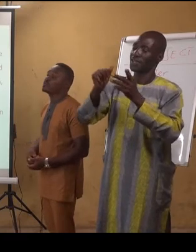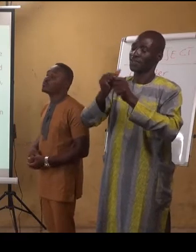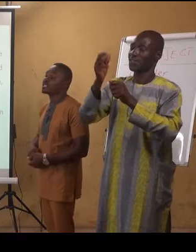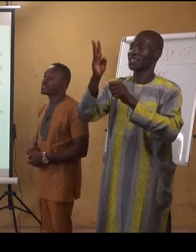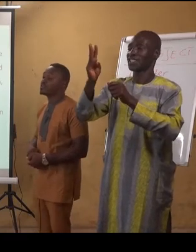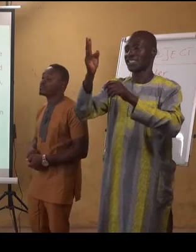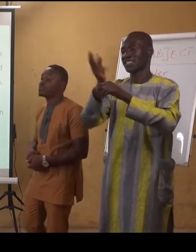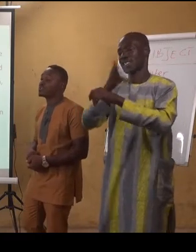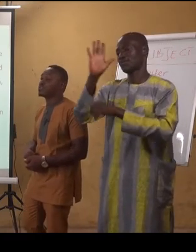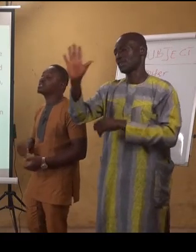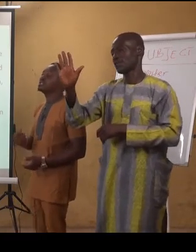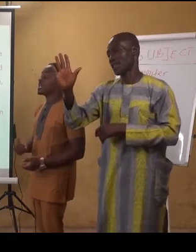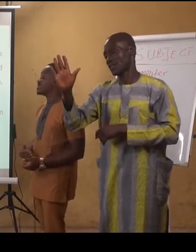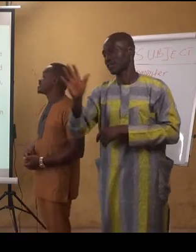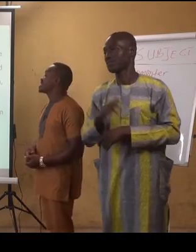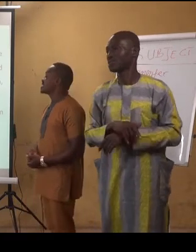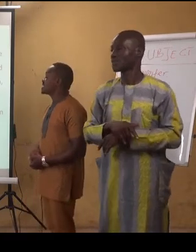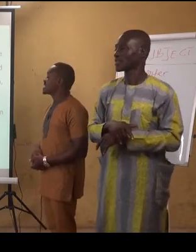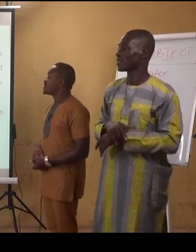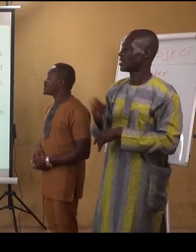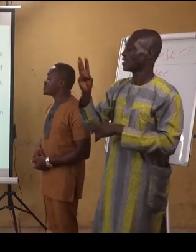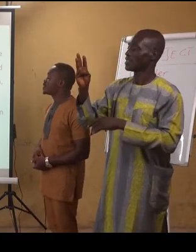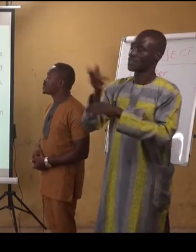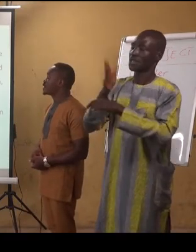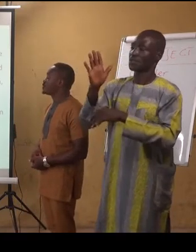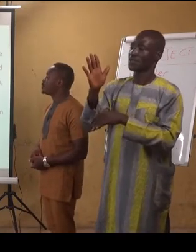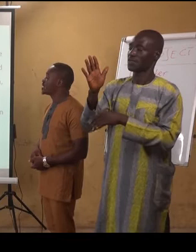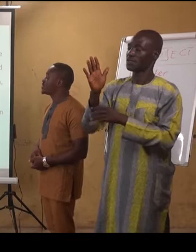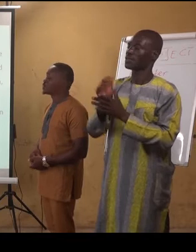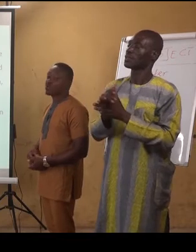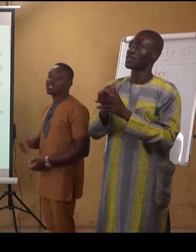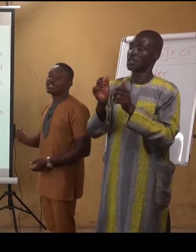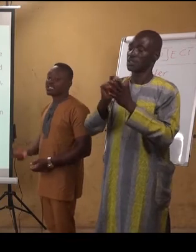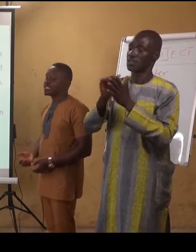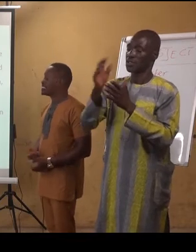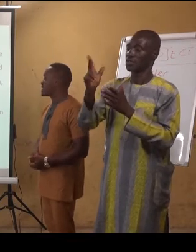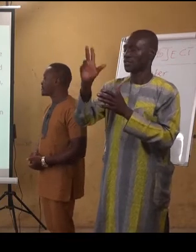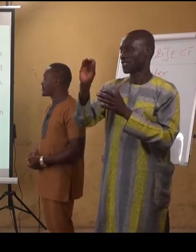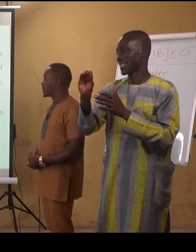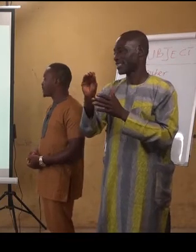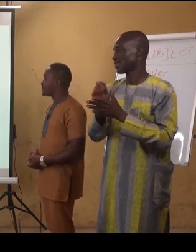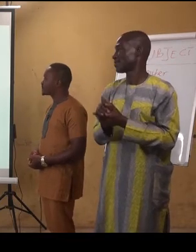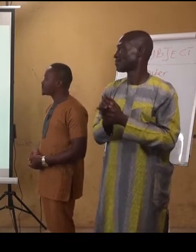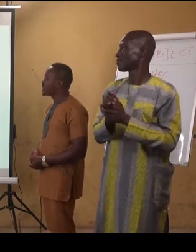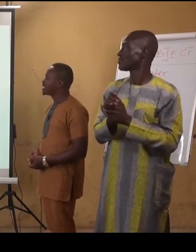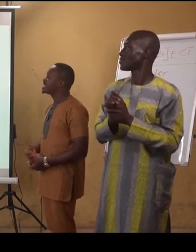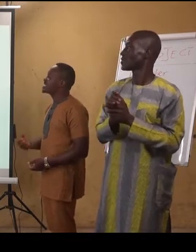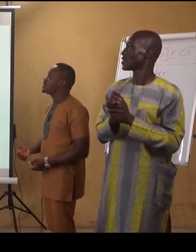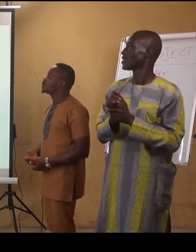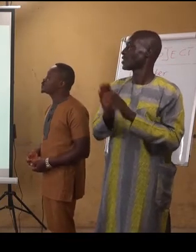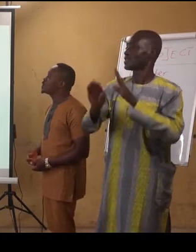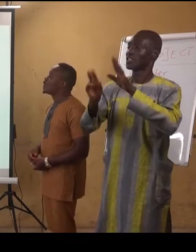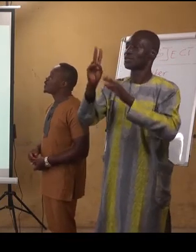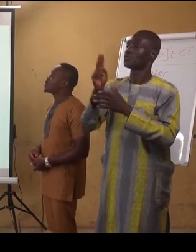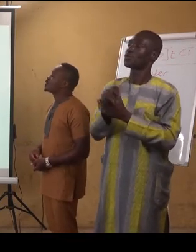5. I told you asterisk means what? Times. 6 times 5, which is will give us what? 30. The